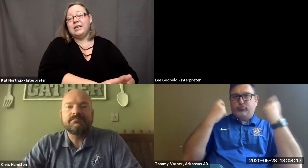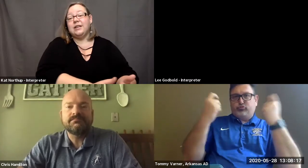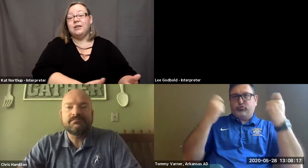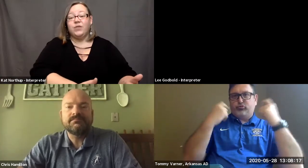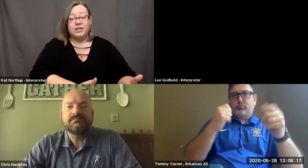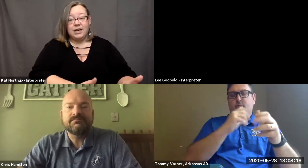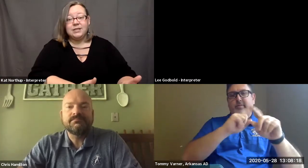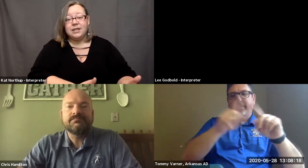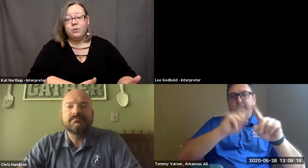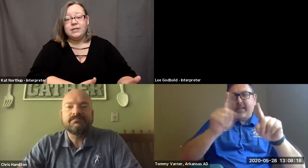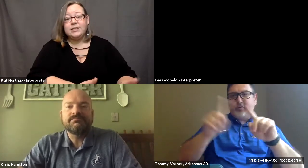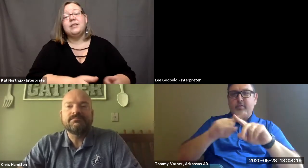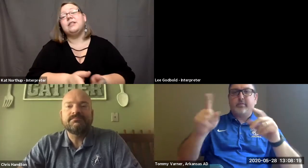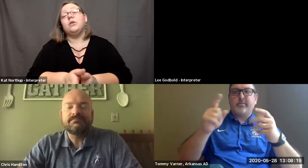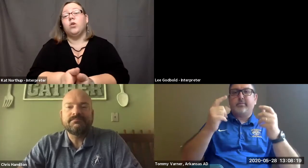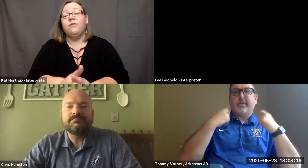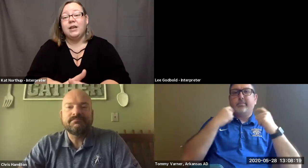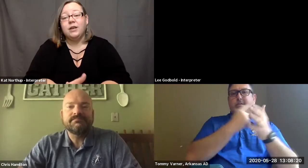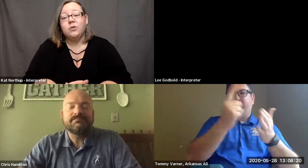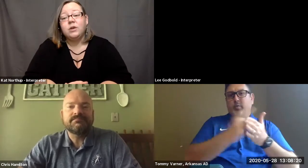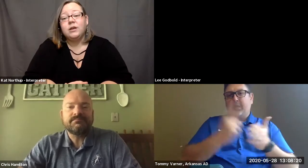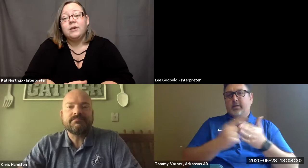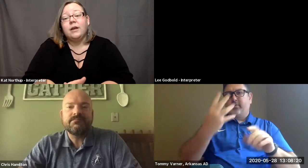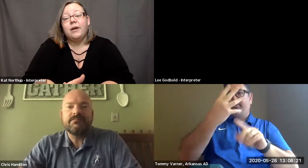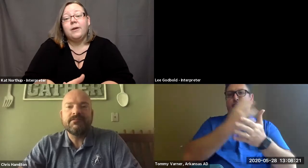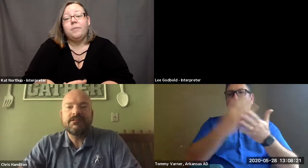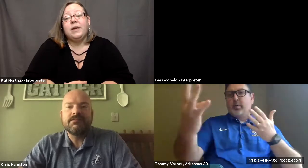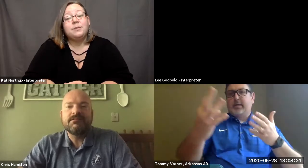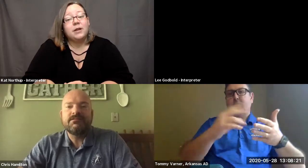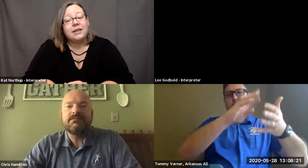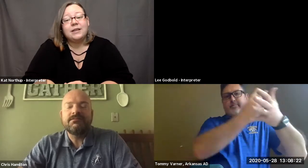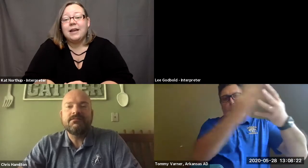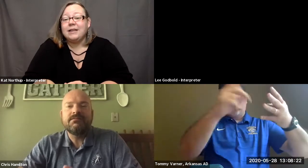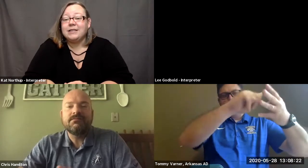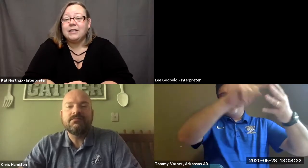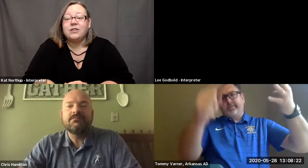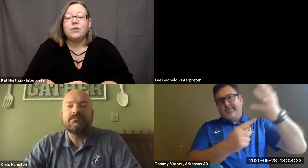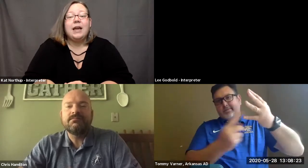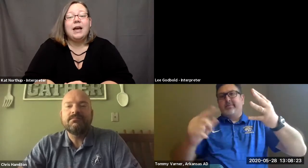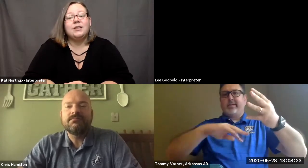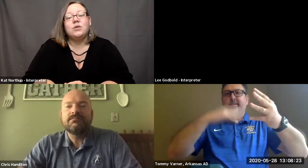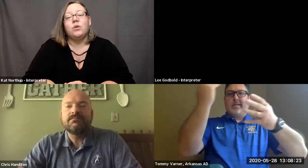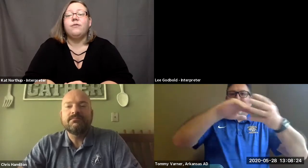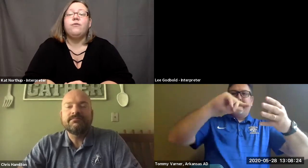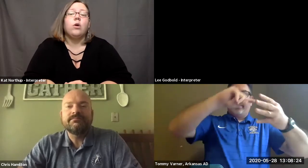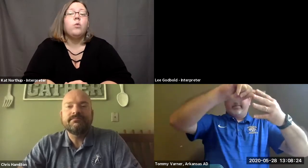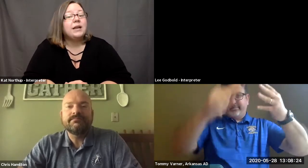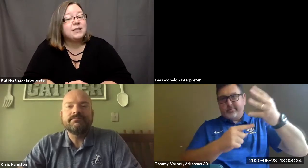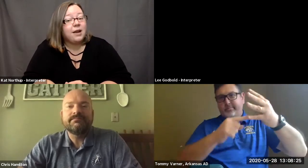understand the text that we sent, then there were a video explaining it in ASL. So we had sort of 4-week